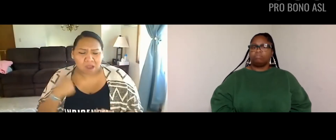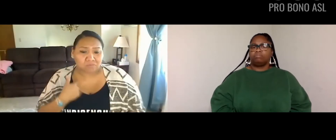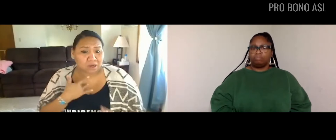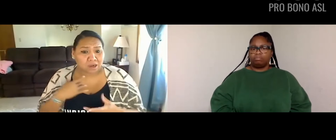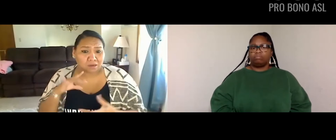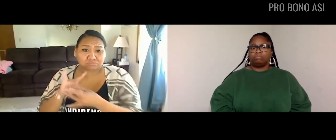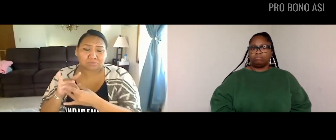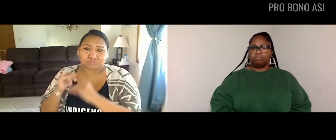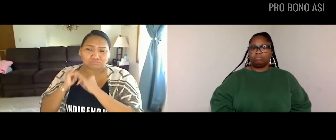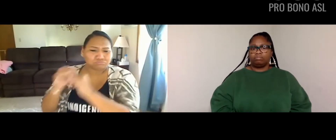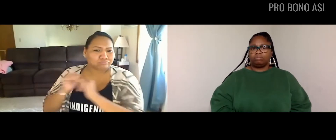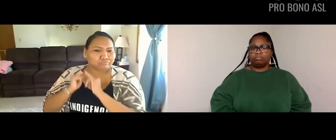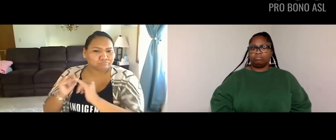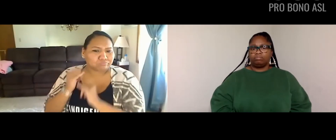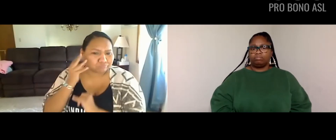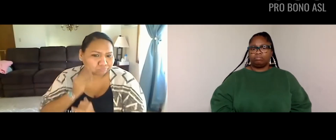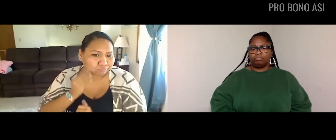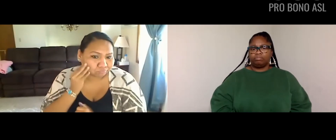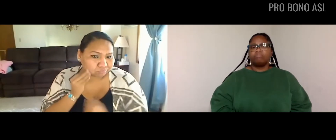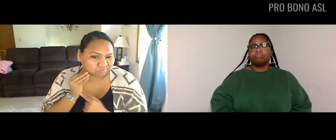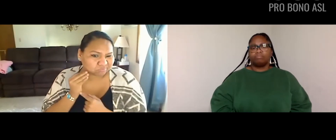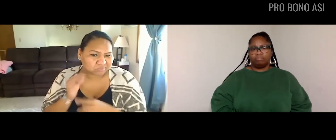really do need more of them here.